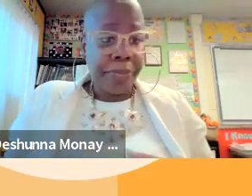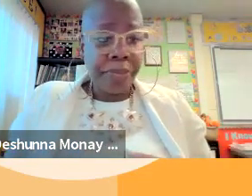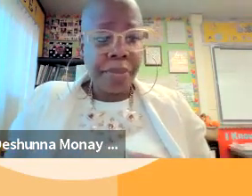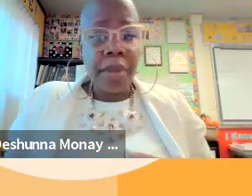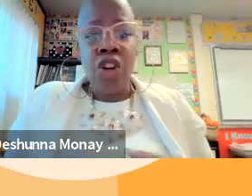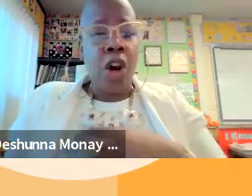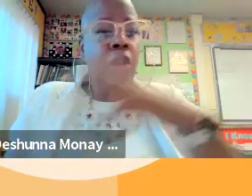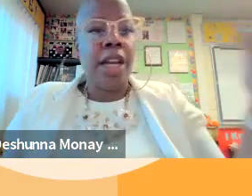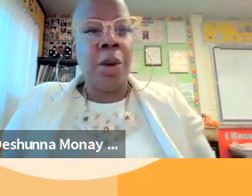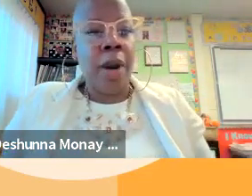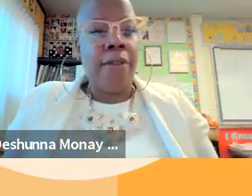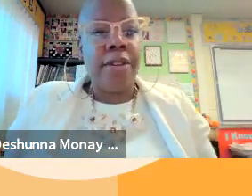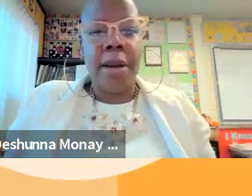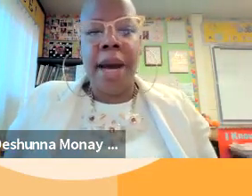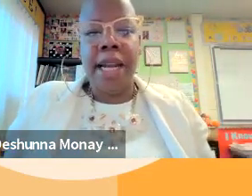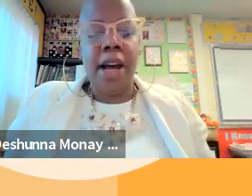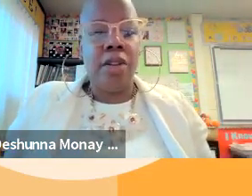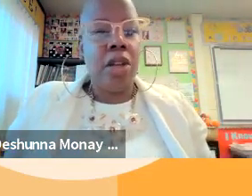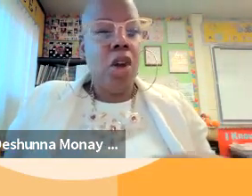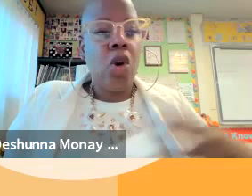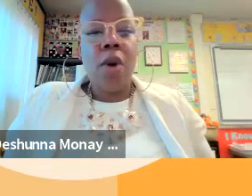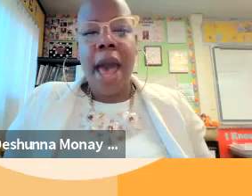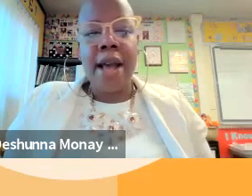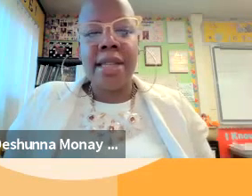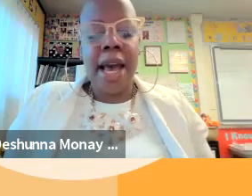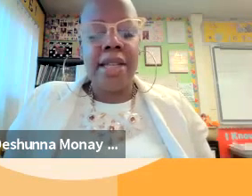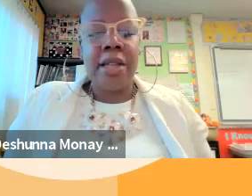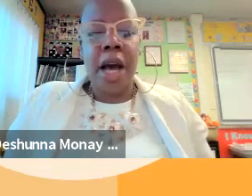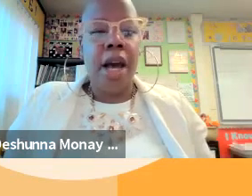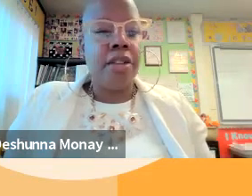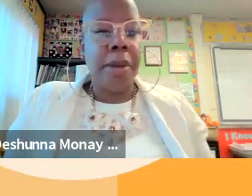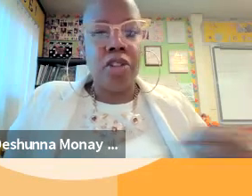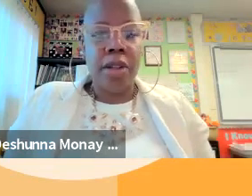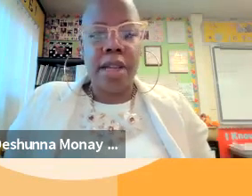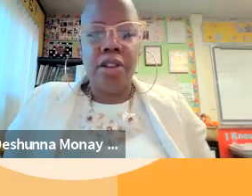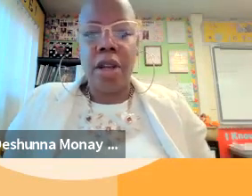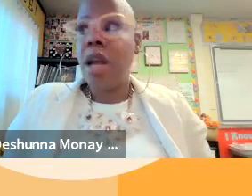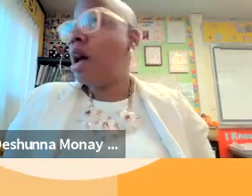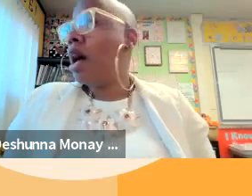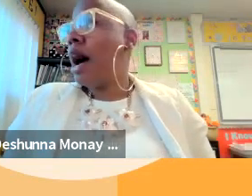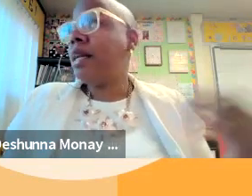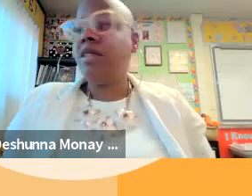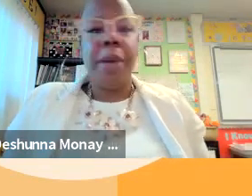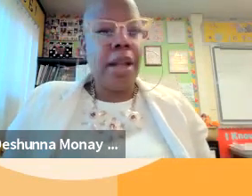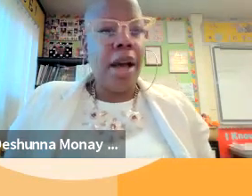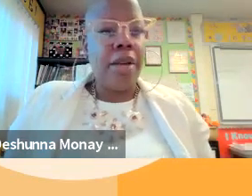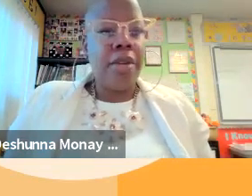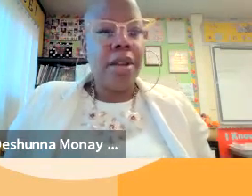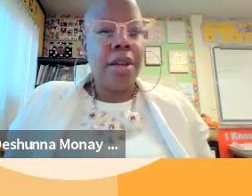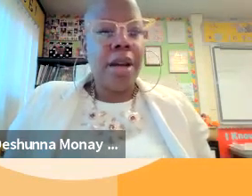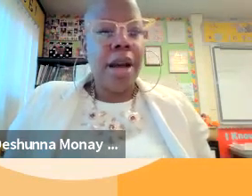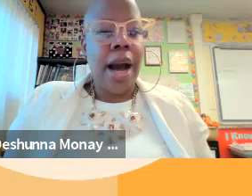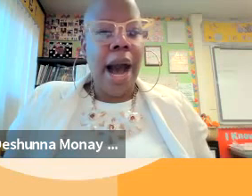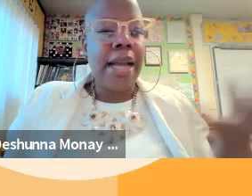be looking around for somebody else who has that specialization. I need to be